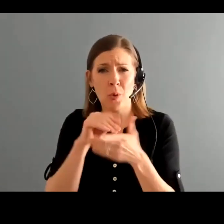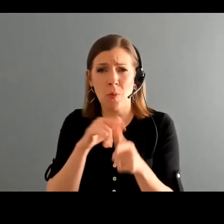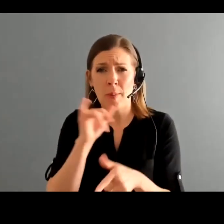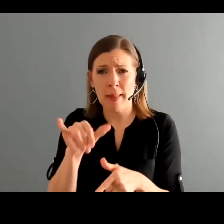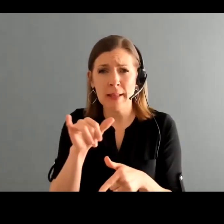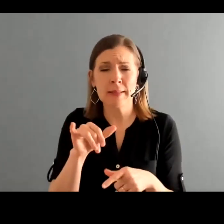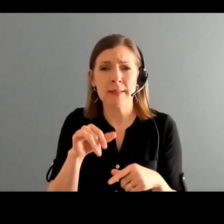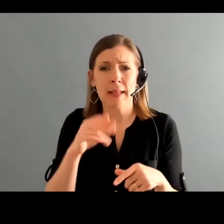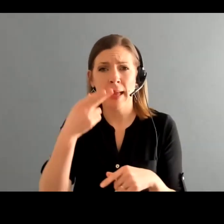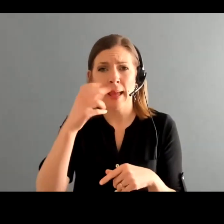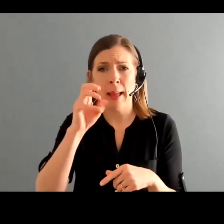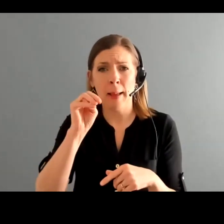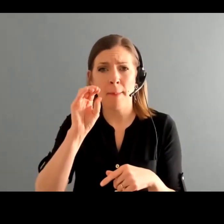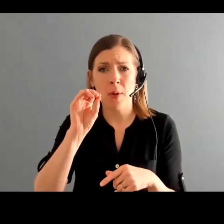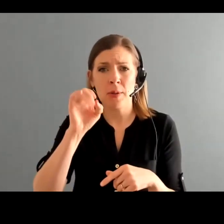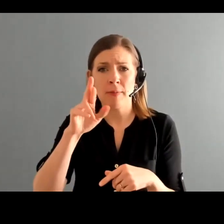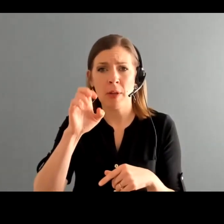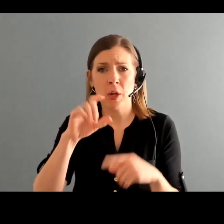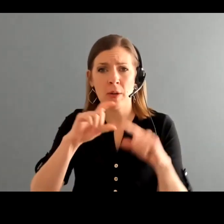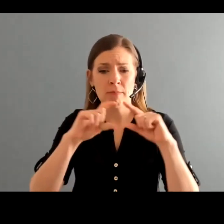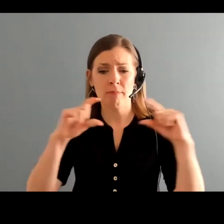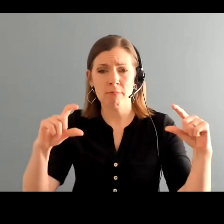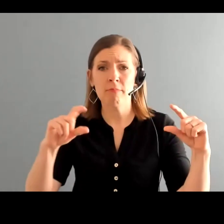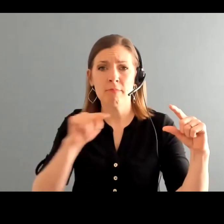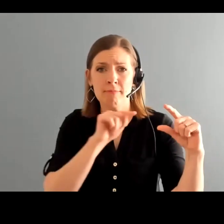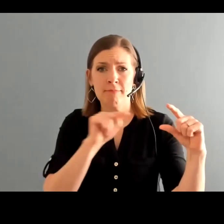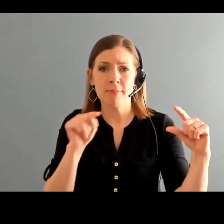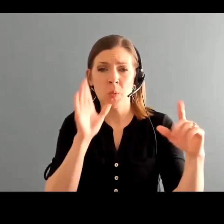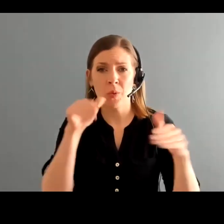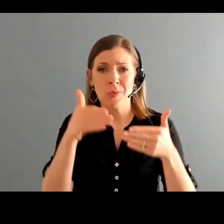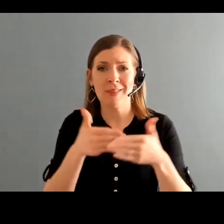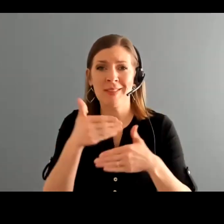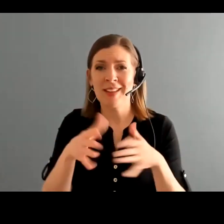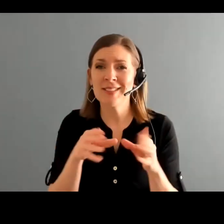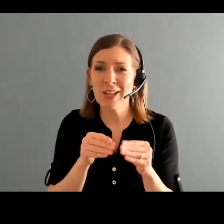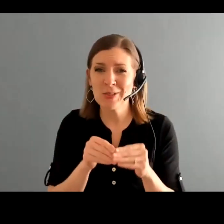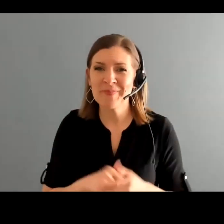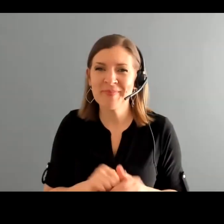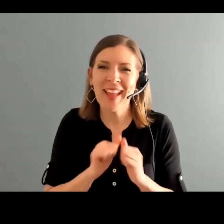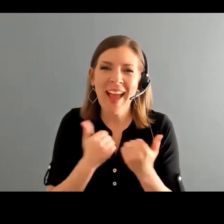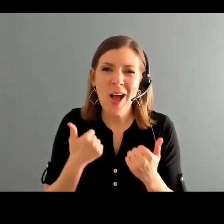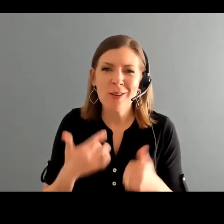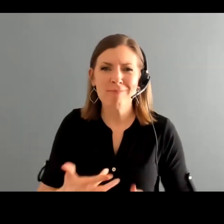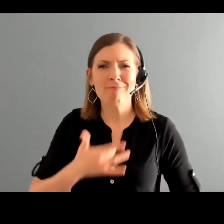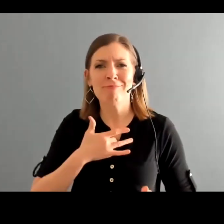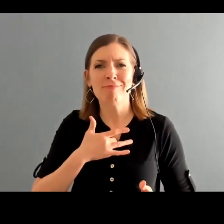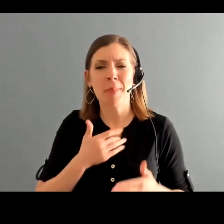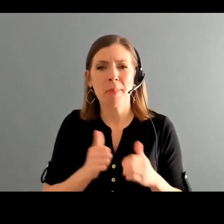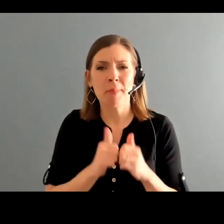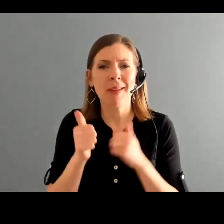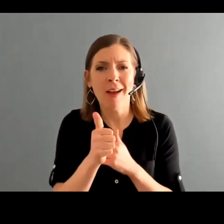hemispheric framework that is being introduced in this next session, and how it moves us beyond a kind of